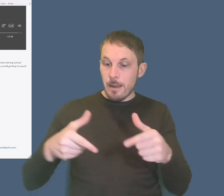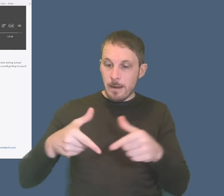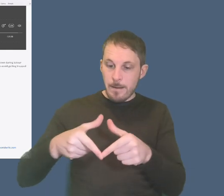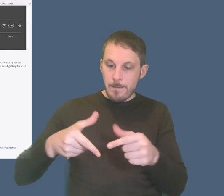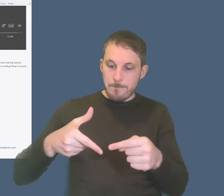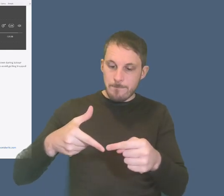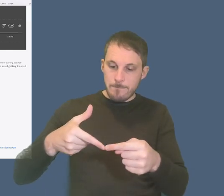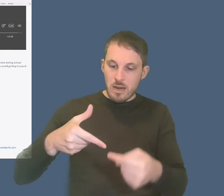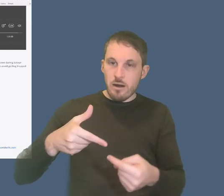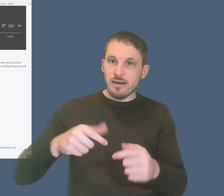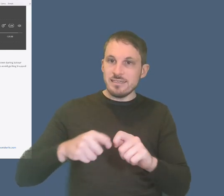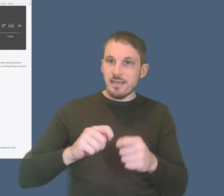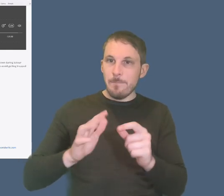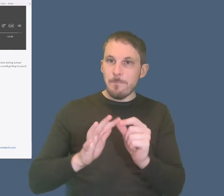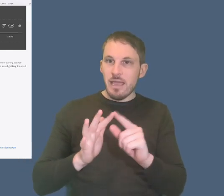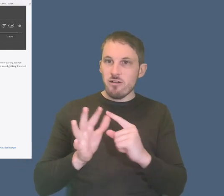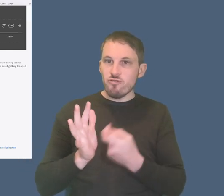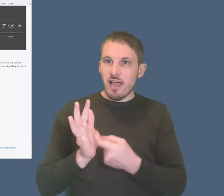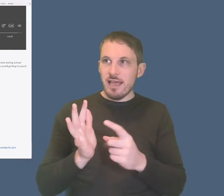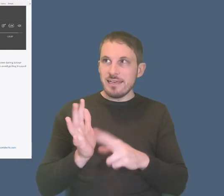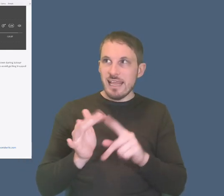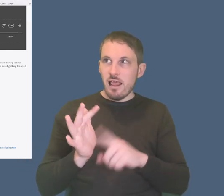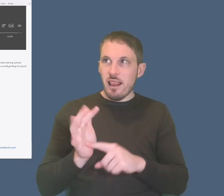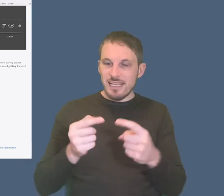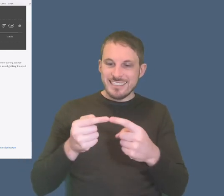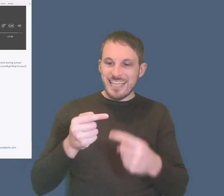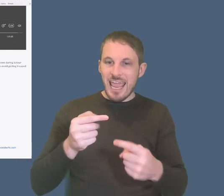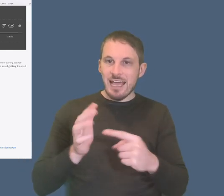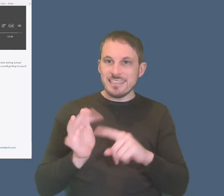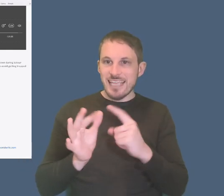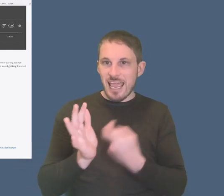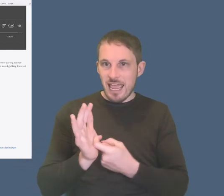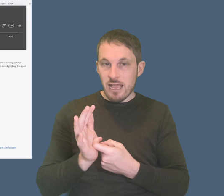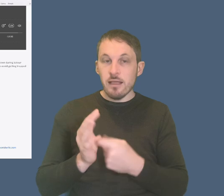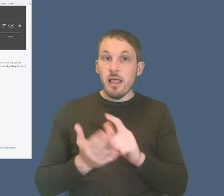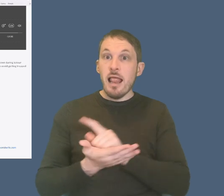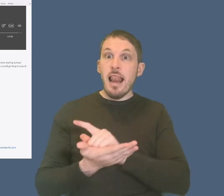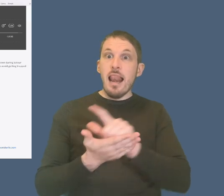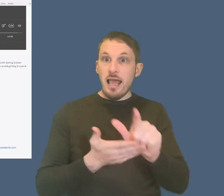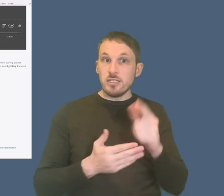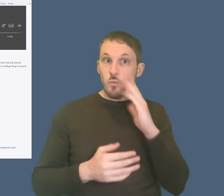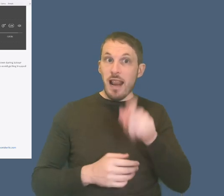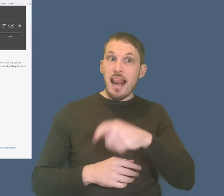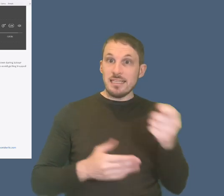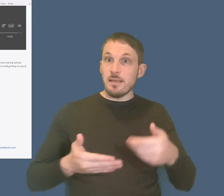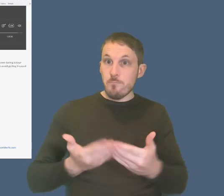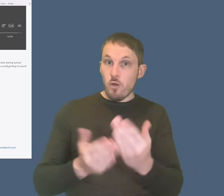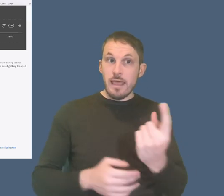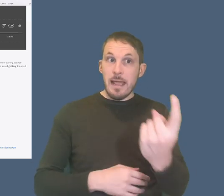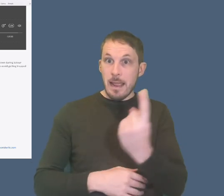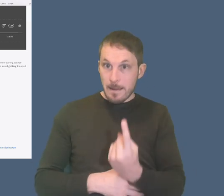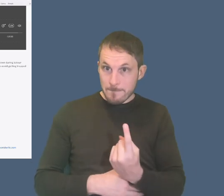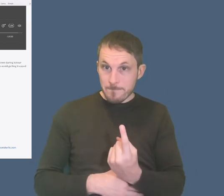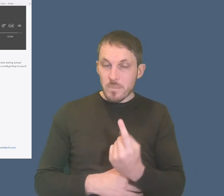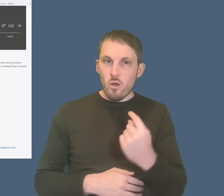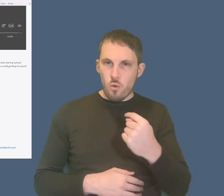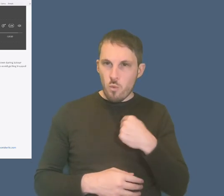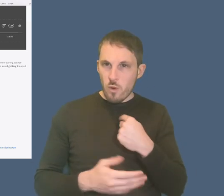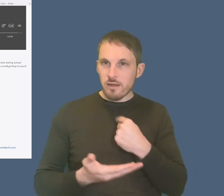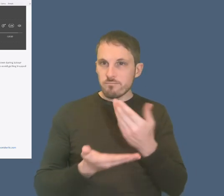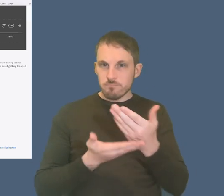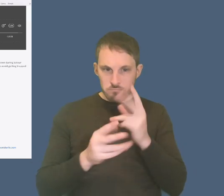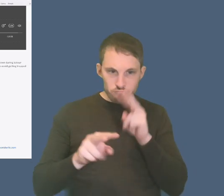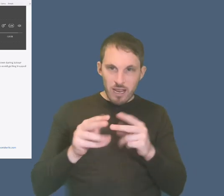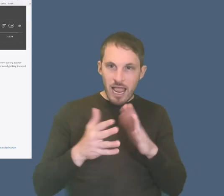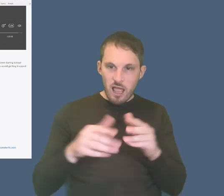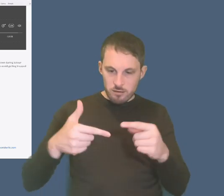I wasn't her midwife for that one. And then when she came to me for her next birth, we checked how the healing